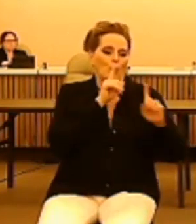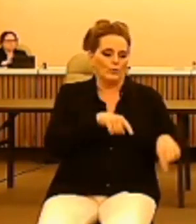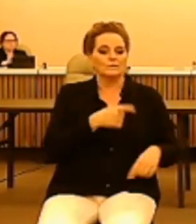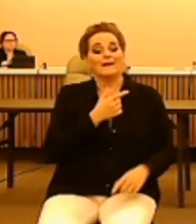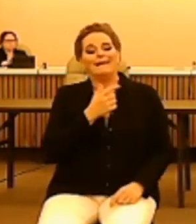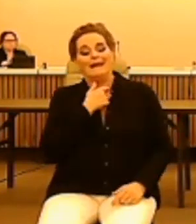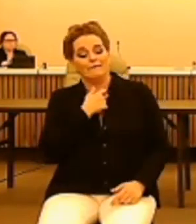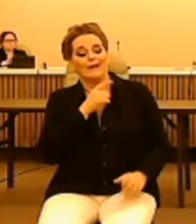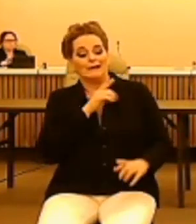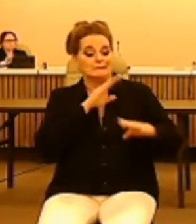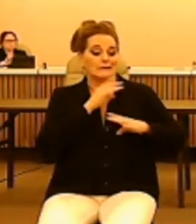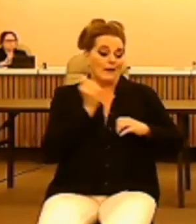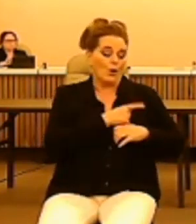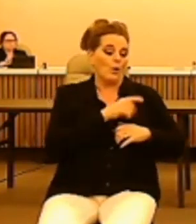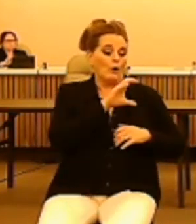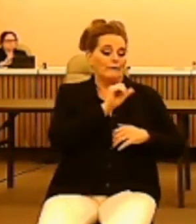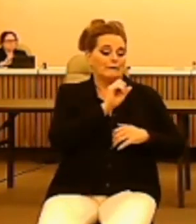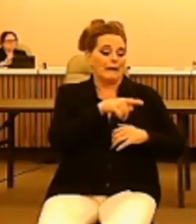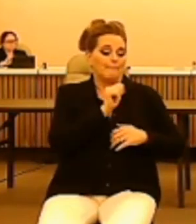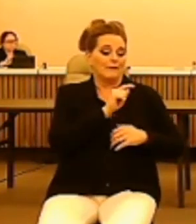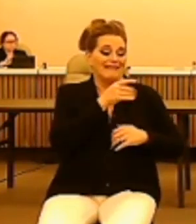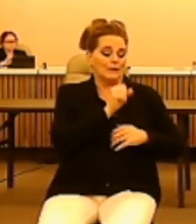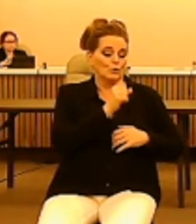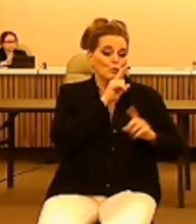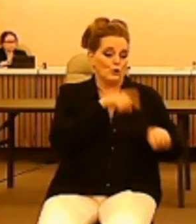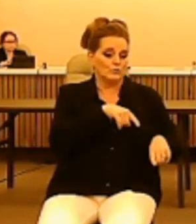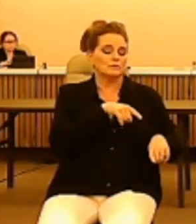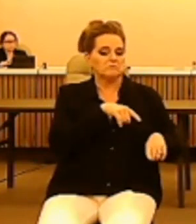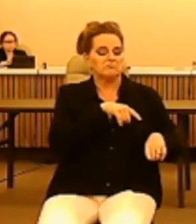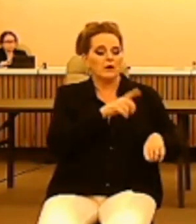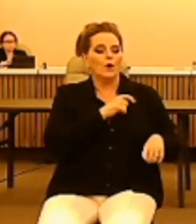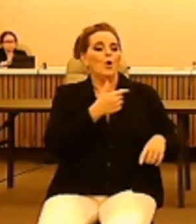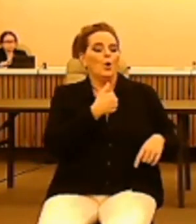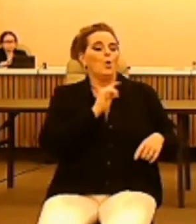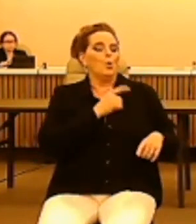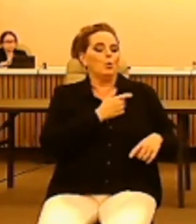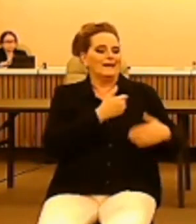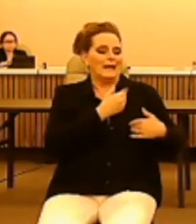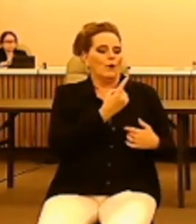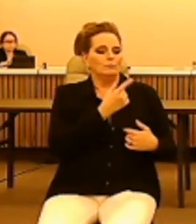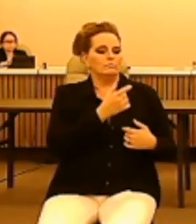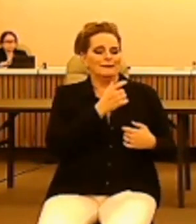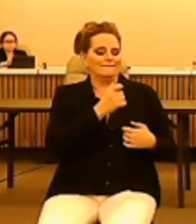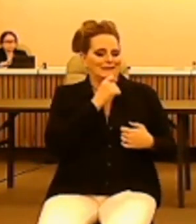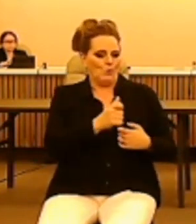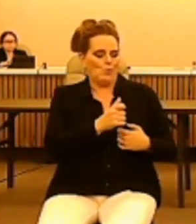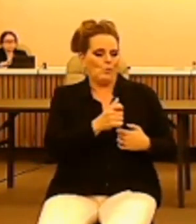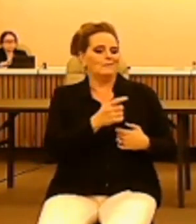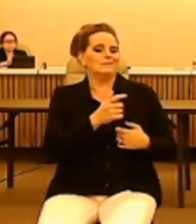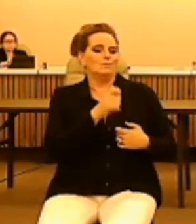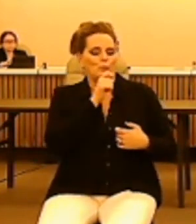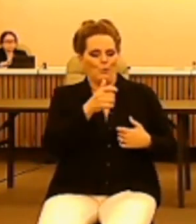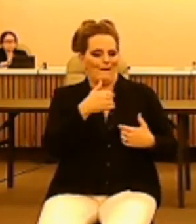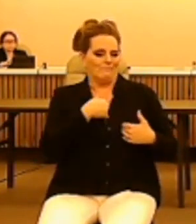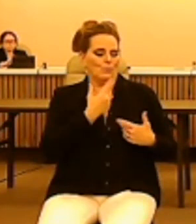we'll get one. If they don't, we won't. But from a supply chain standpoint, trucks have been incredibly hard